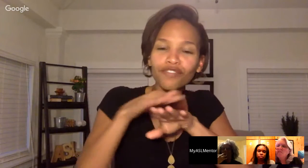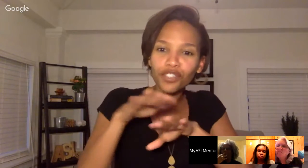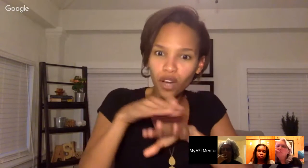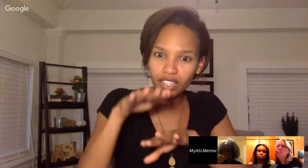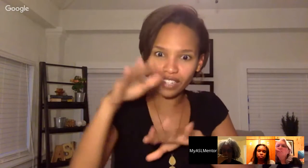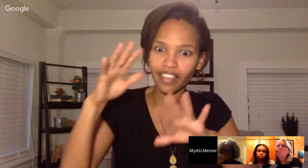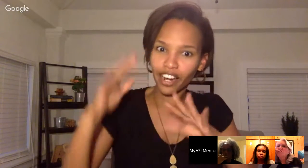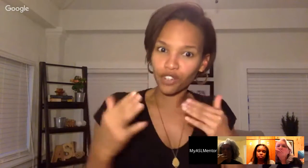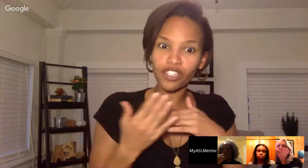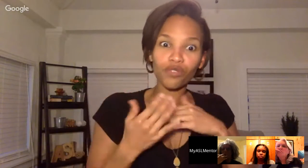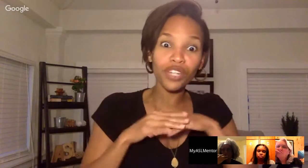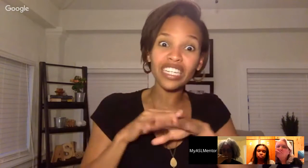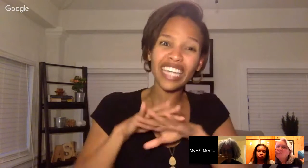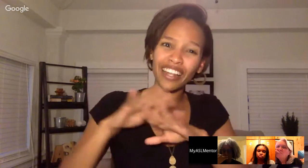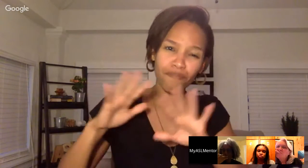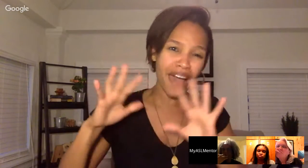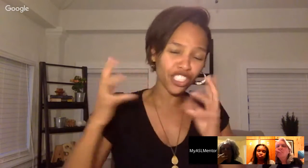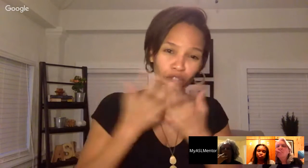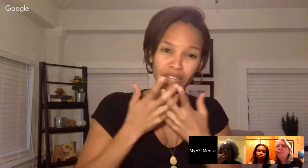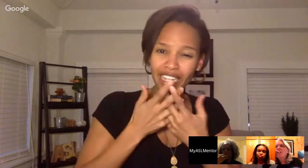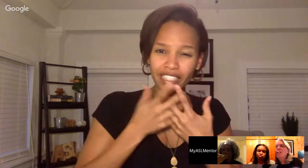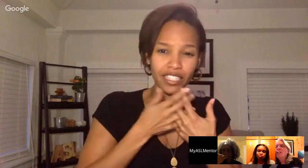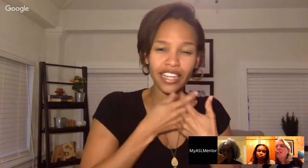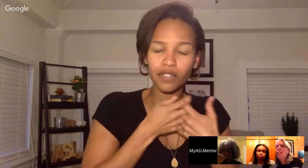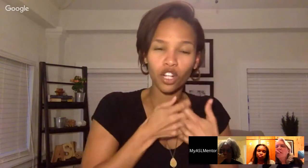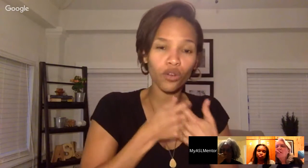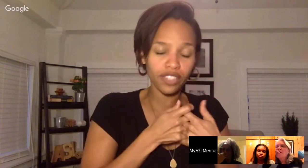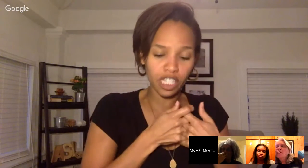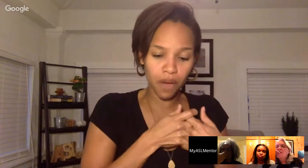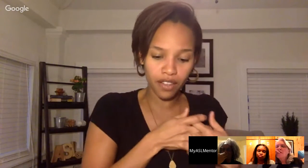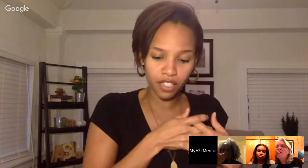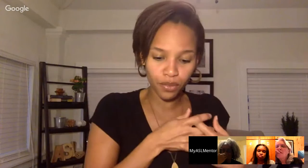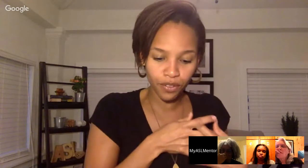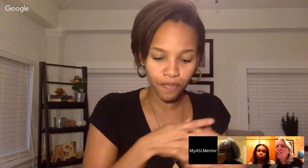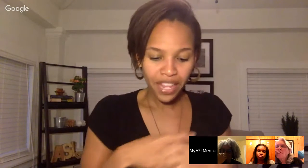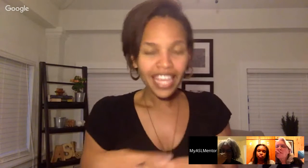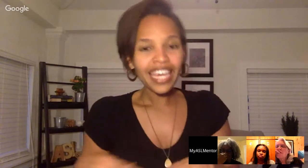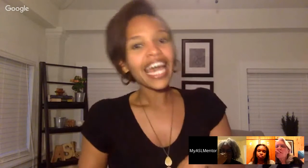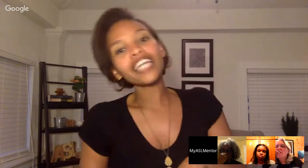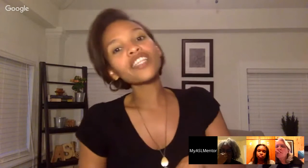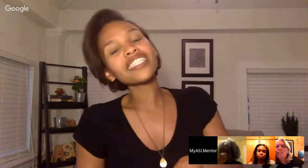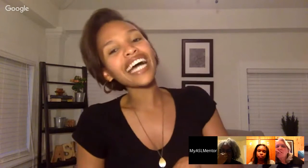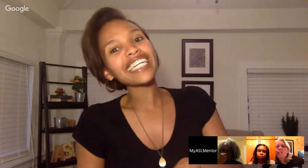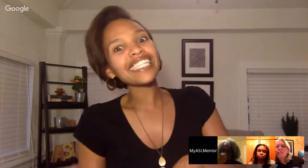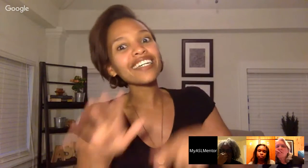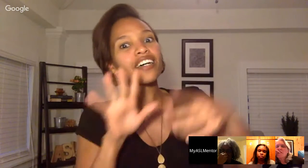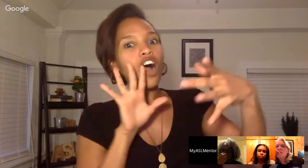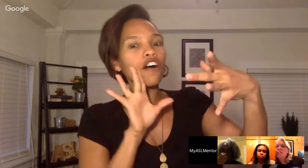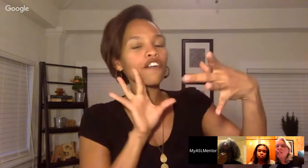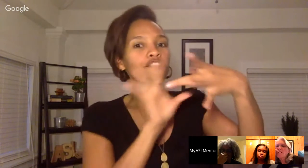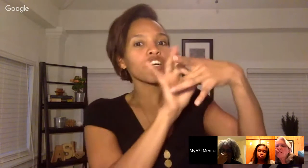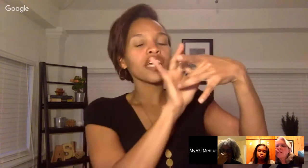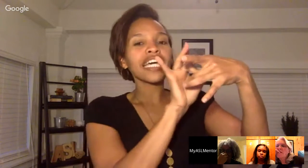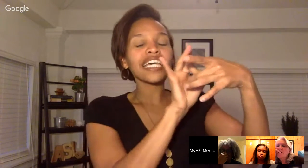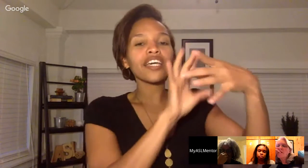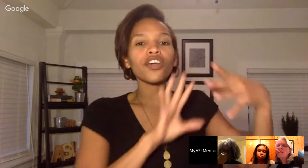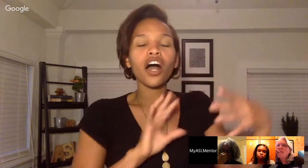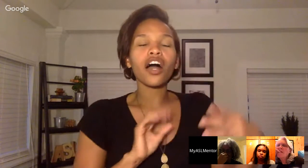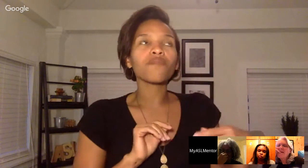of nuance in there to really match her meaning as closely as possible. And this idea of